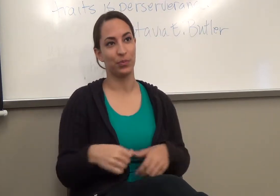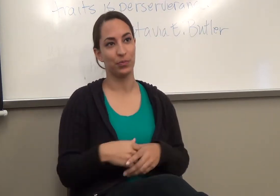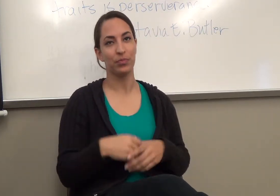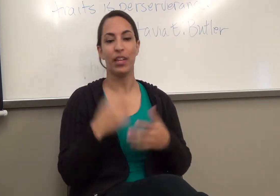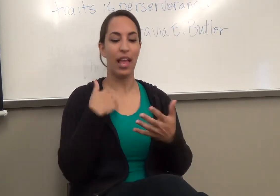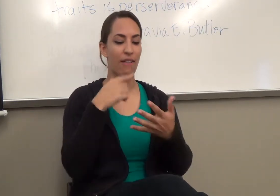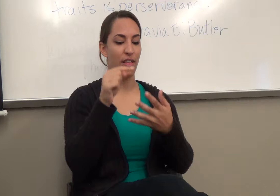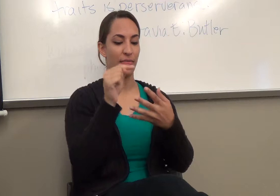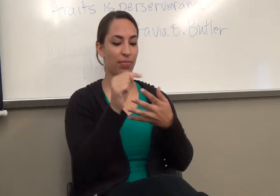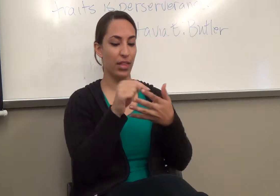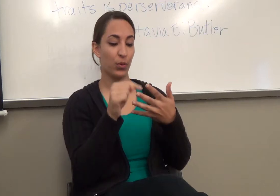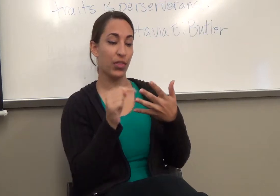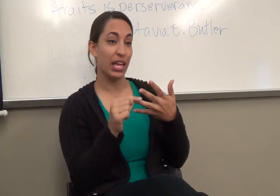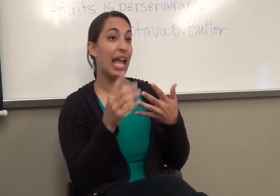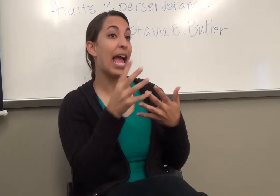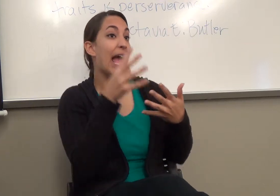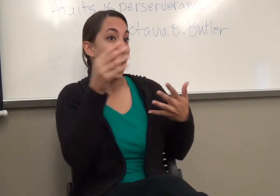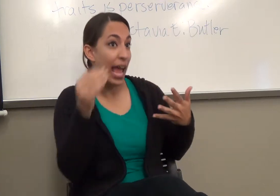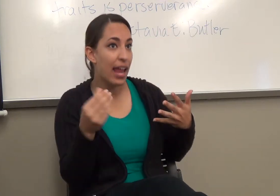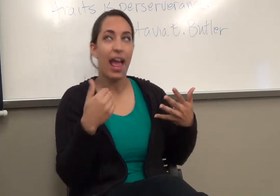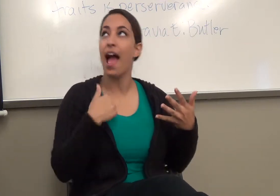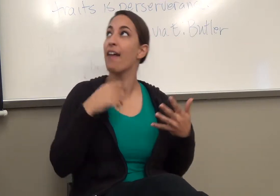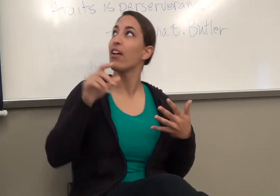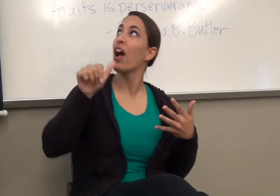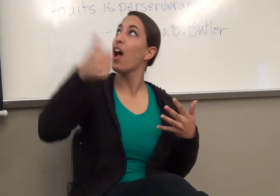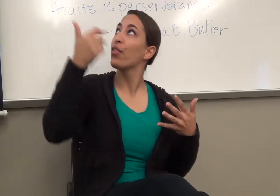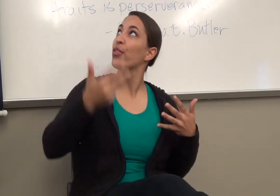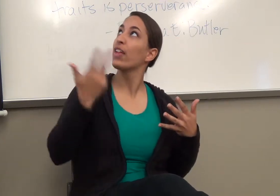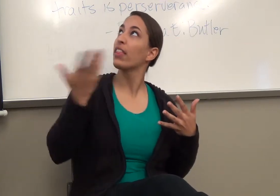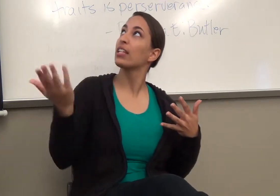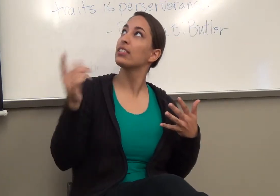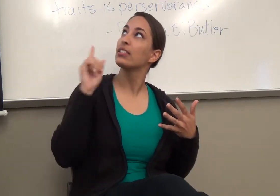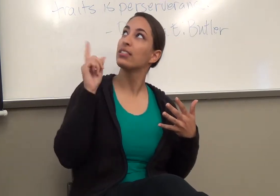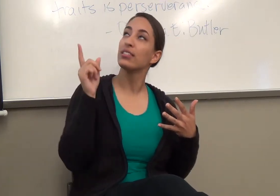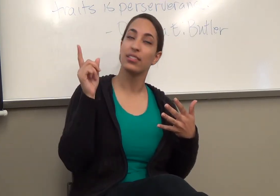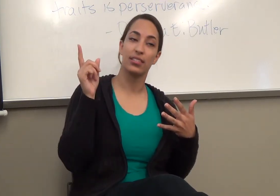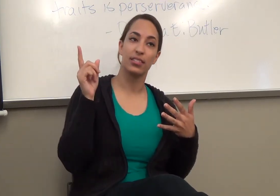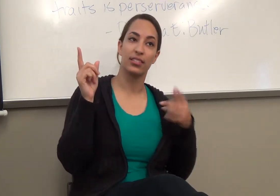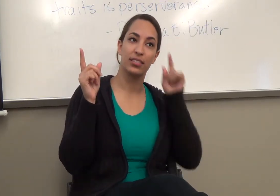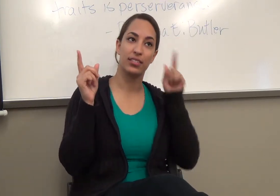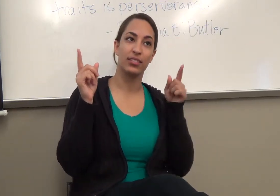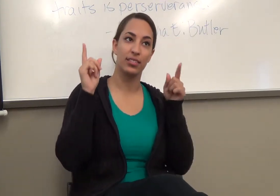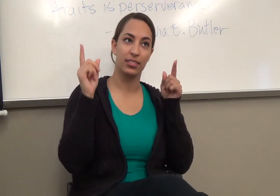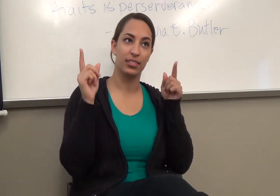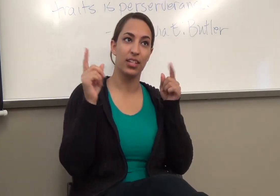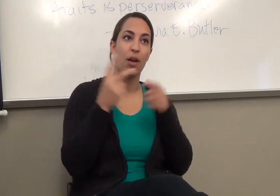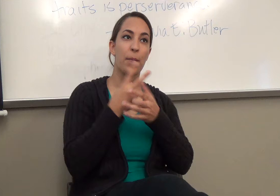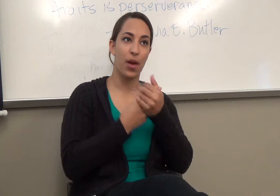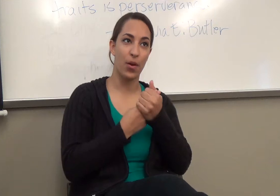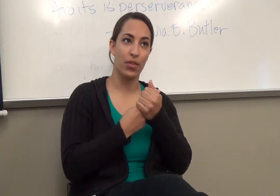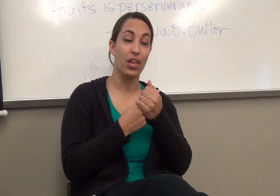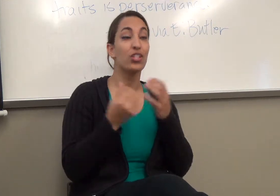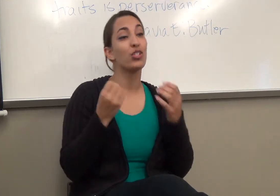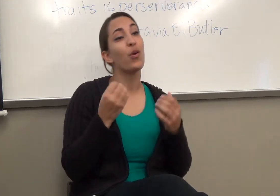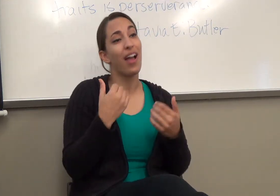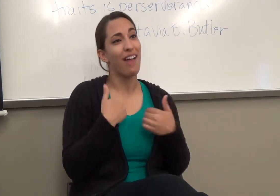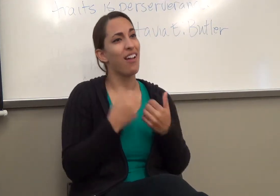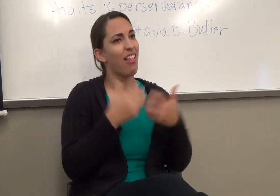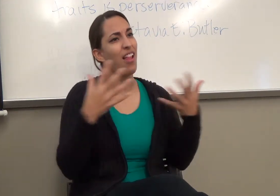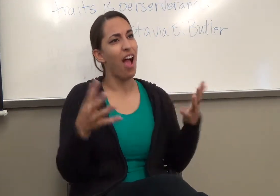things, and you've got these 3 things. So you've got a lot to talk about with each one of those paragraphs.